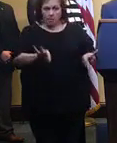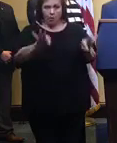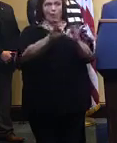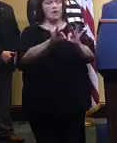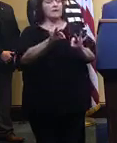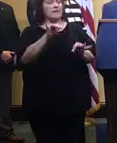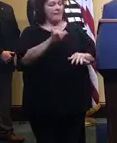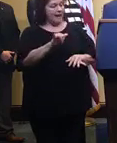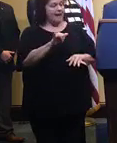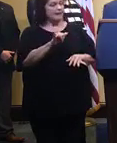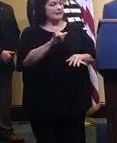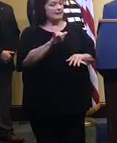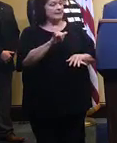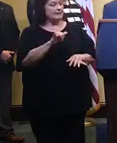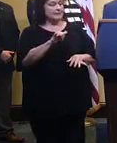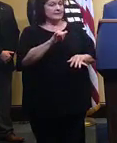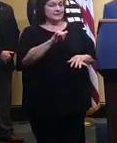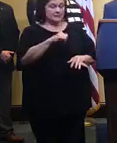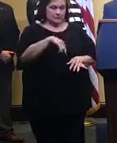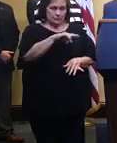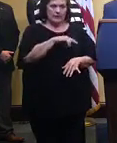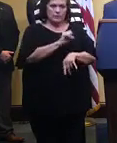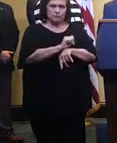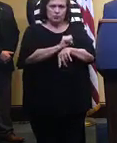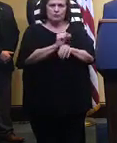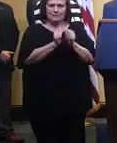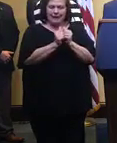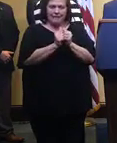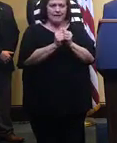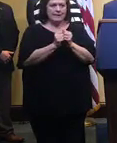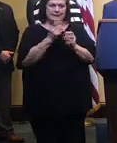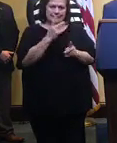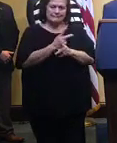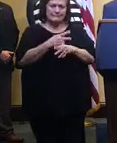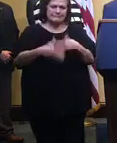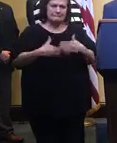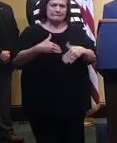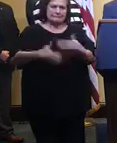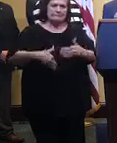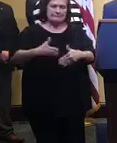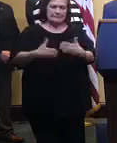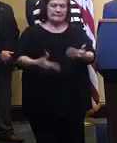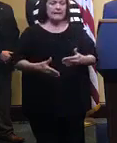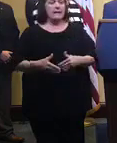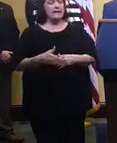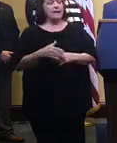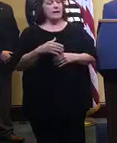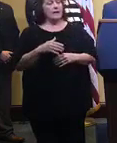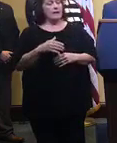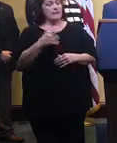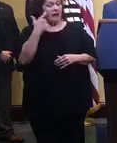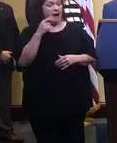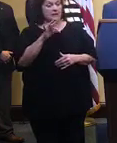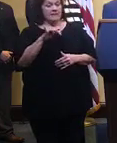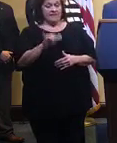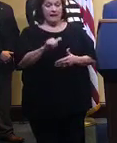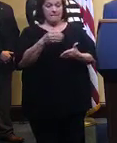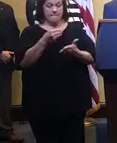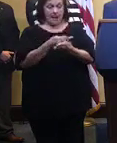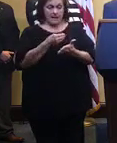alive, it allowed us to survive. We would have gone bankrupt, so as we receive that money, we're paying off all